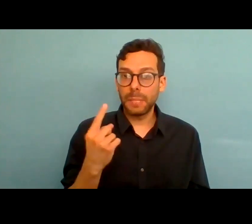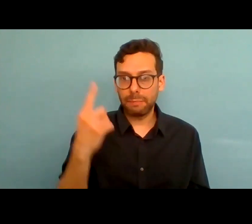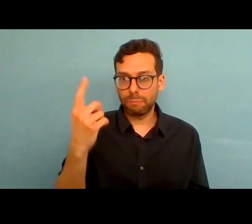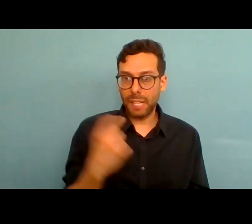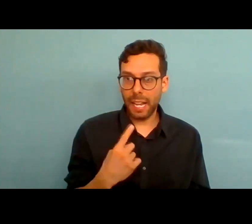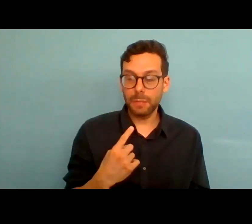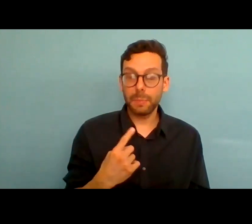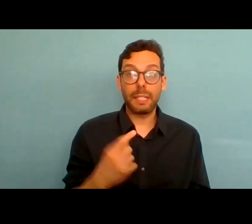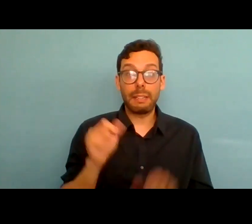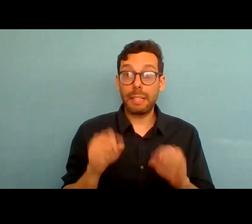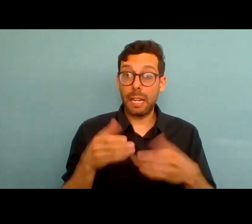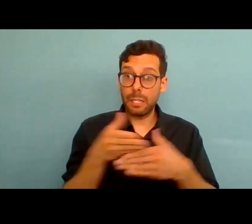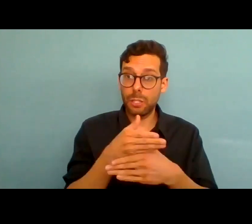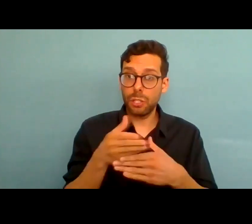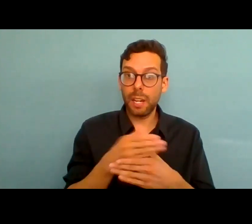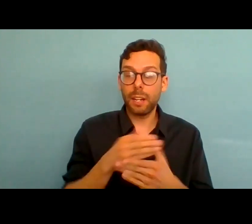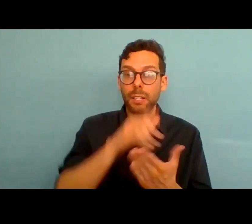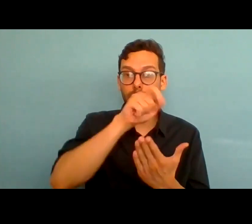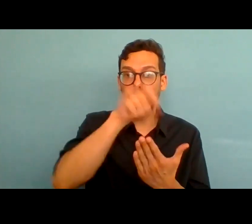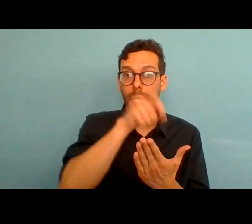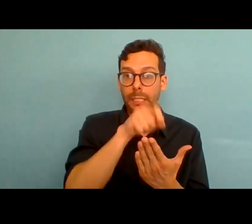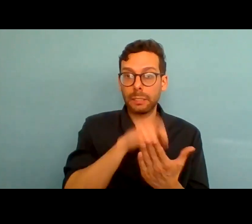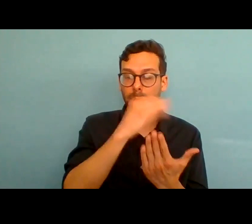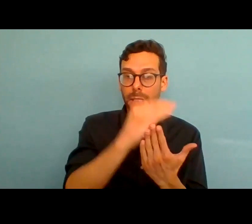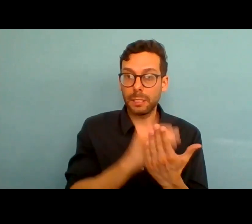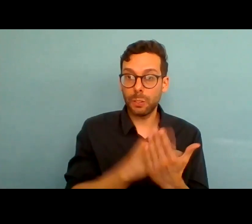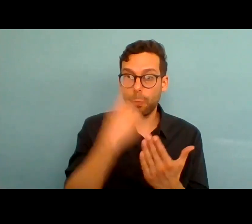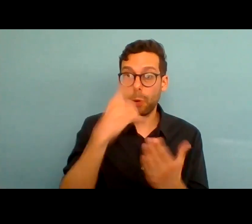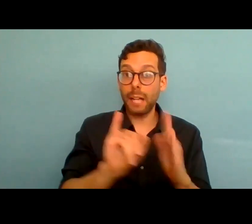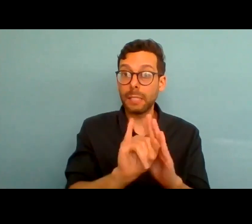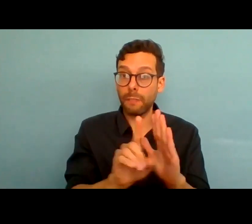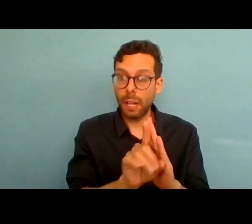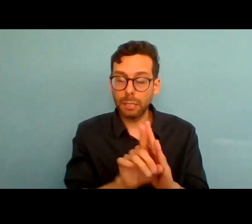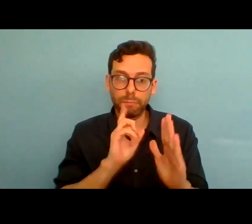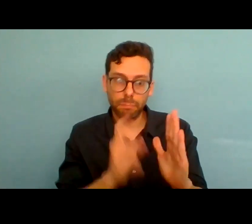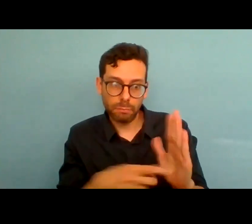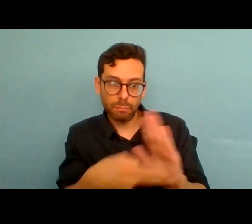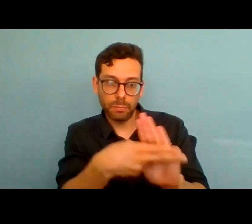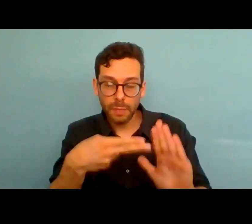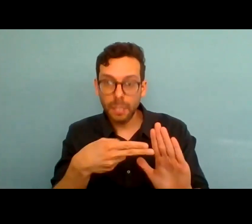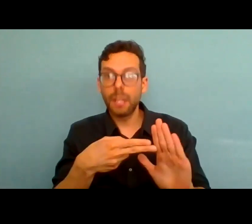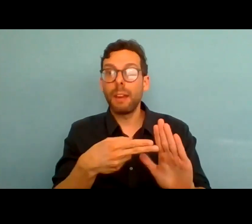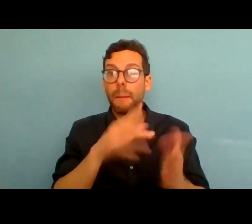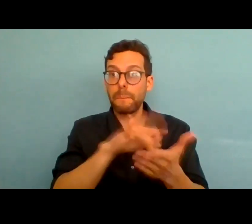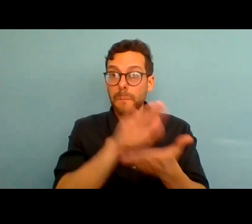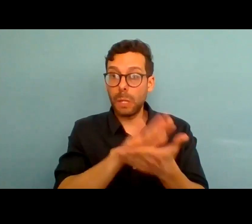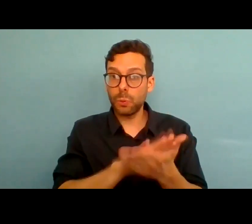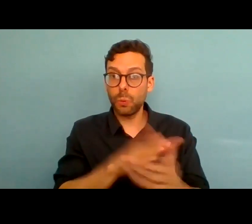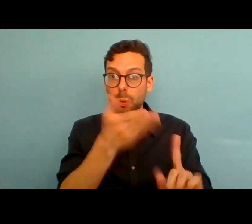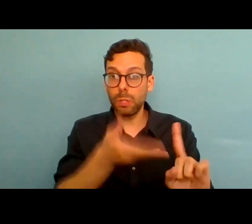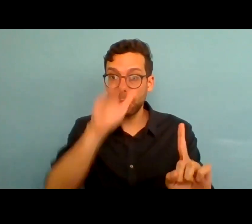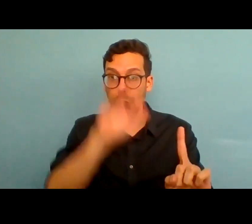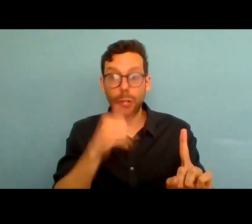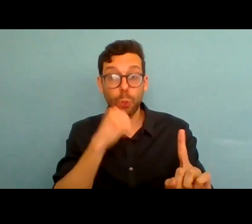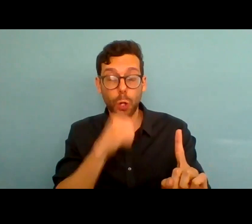around the process of identifying a middle school child and the differences that could indicate that she, so it's a girl, is on the